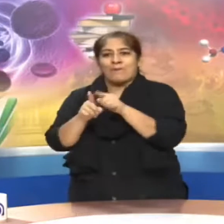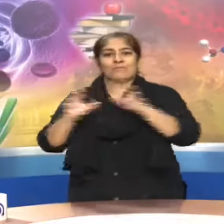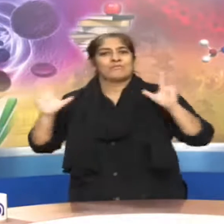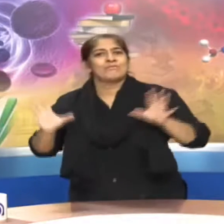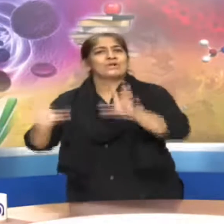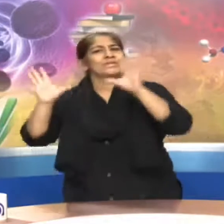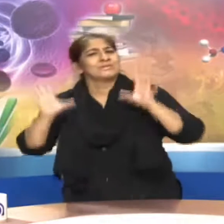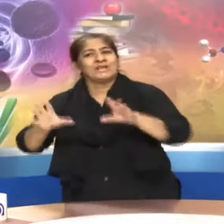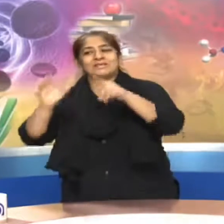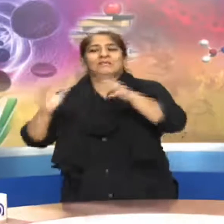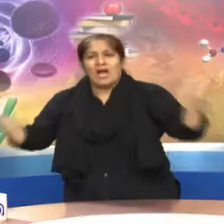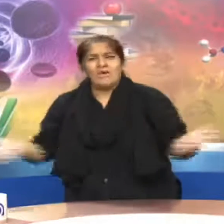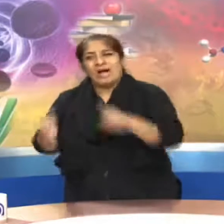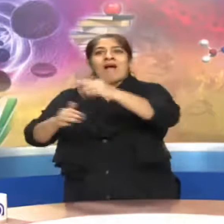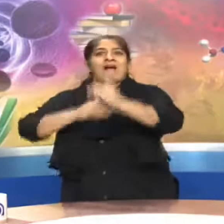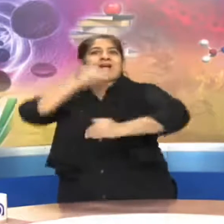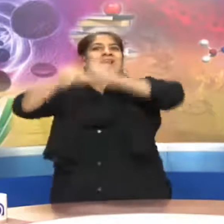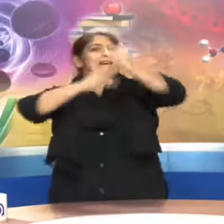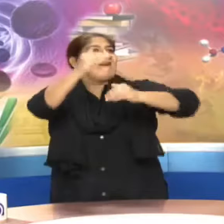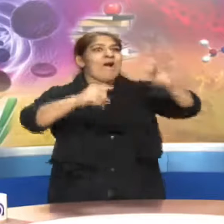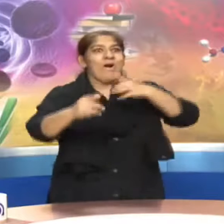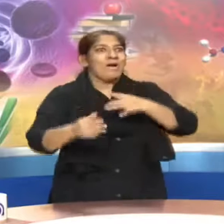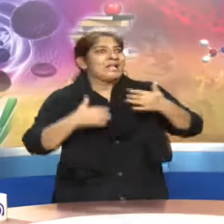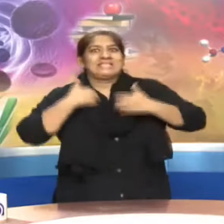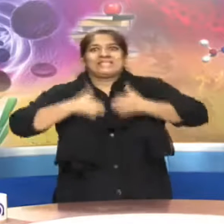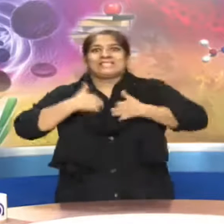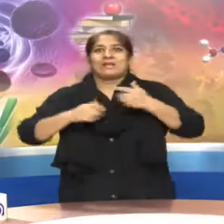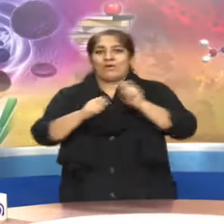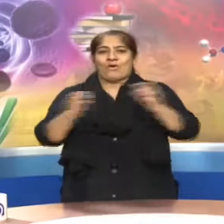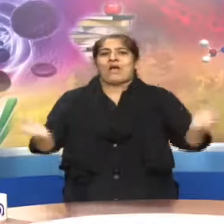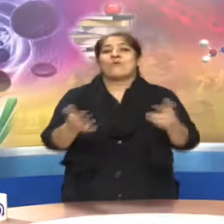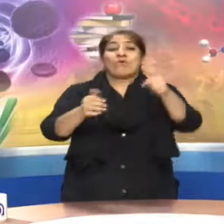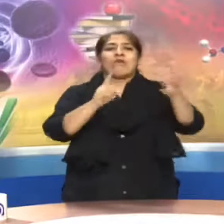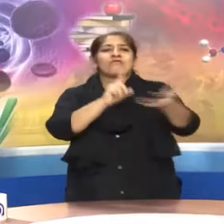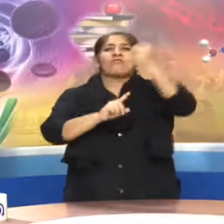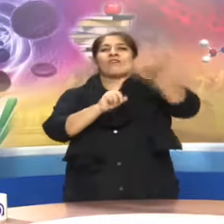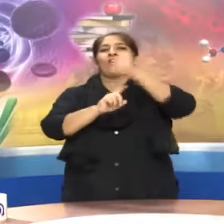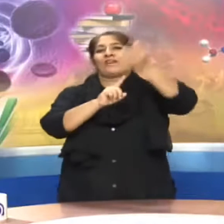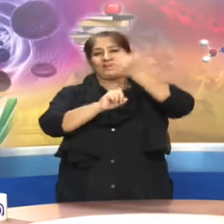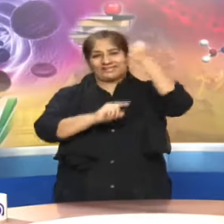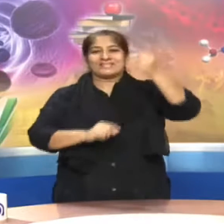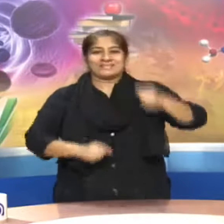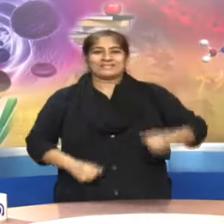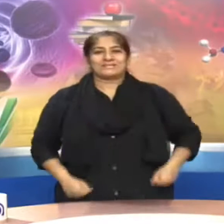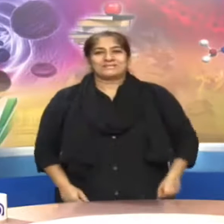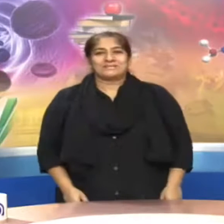leadership and supervision, that is important, which makes the people motivated.